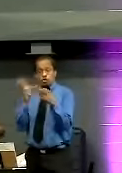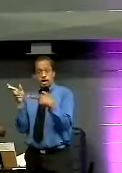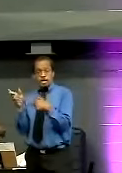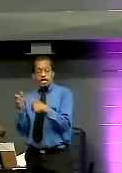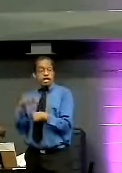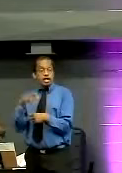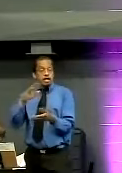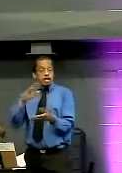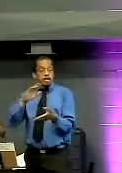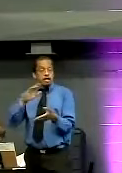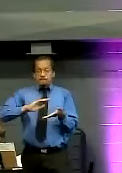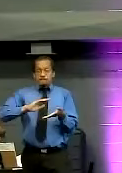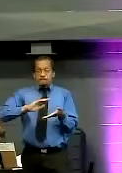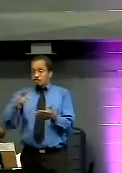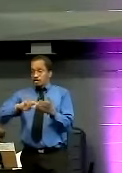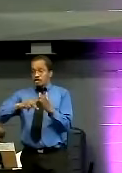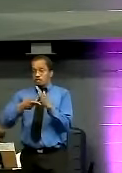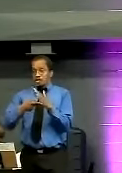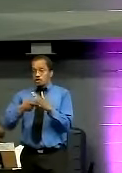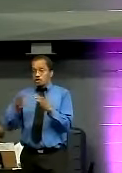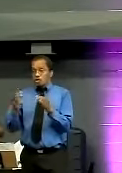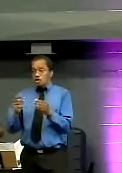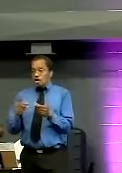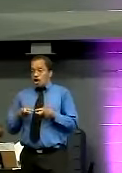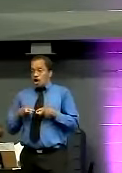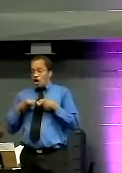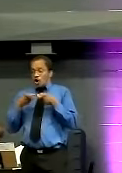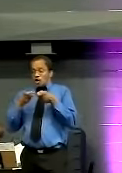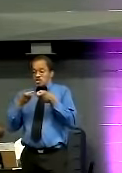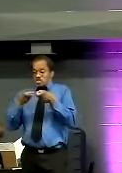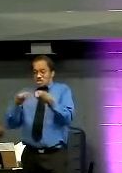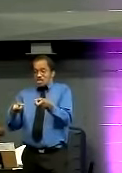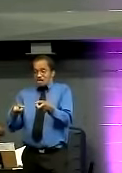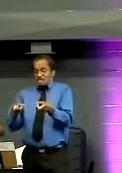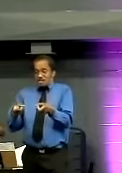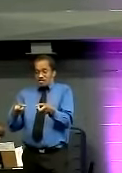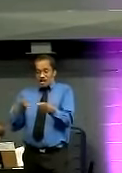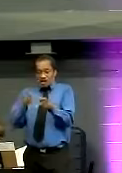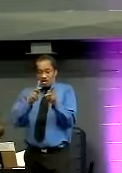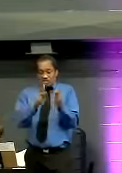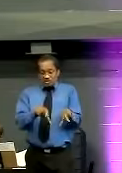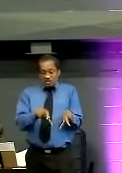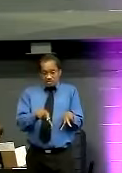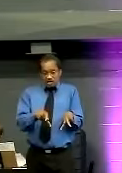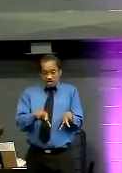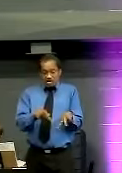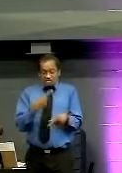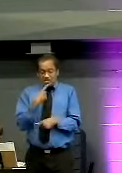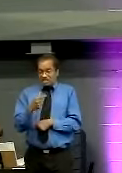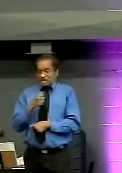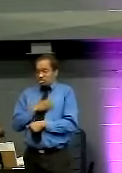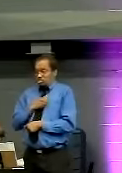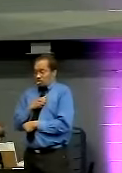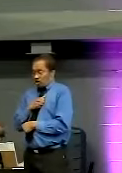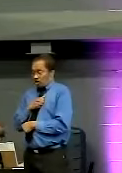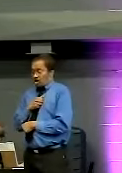Because forgiving means we are releasing our offender from repaying their debt. That's